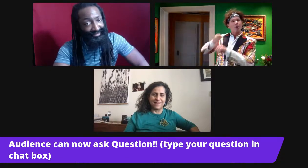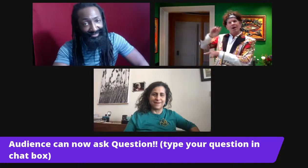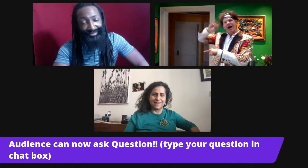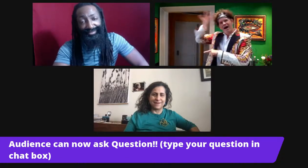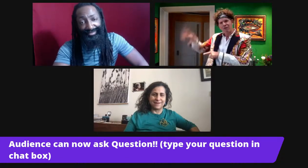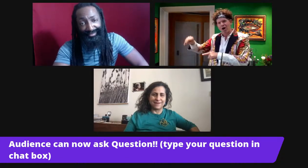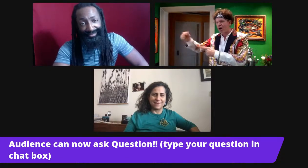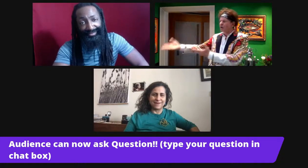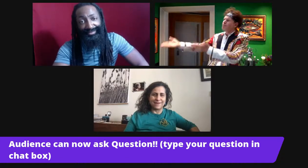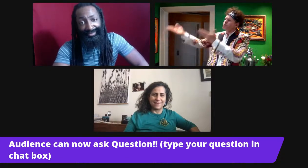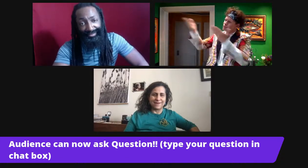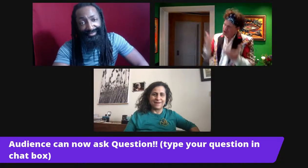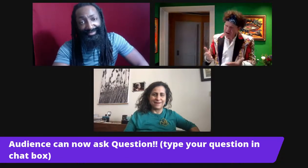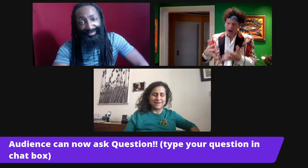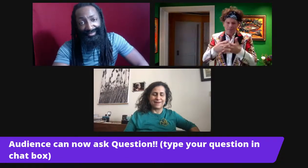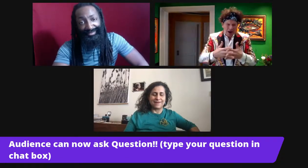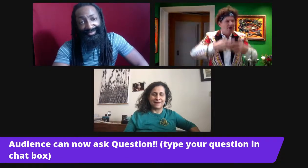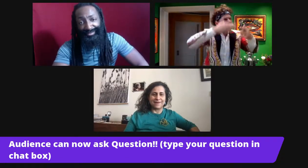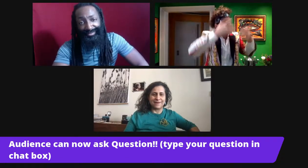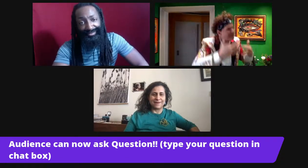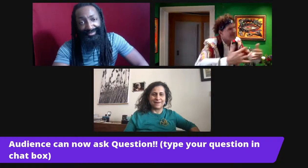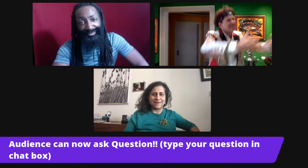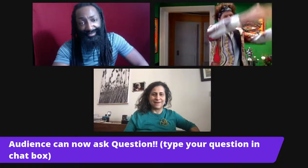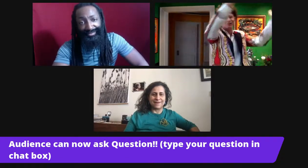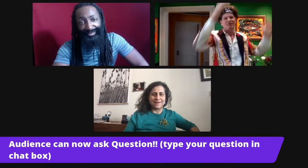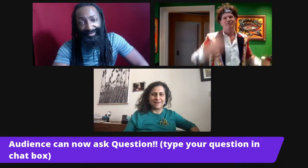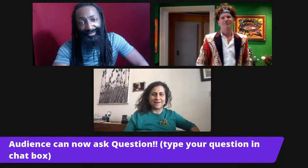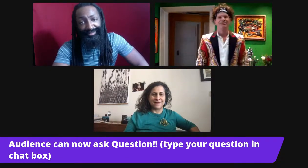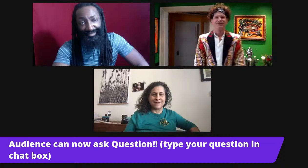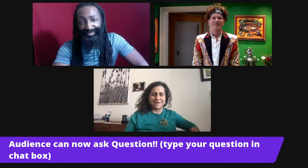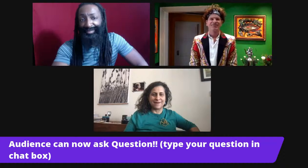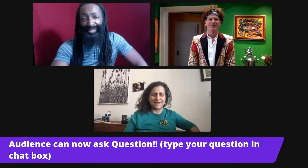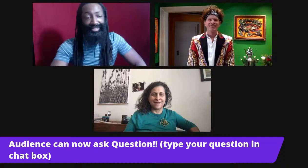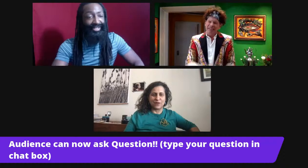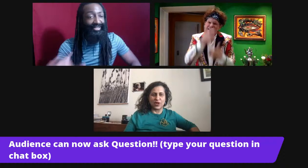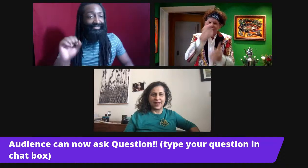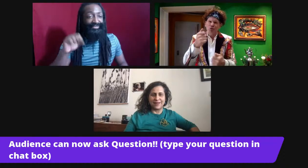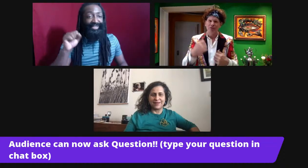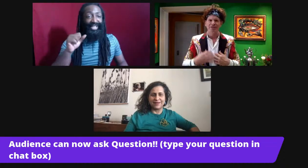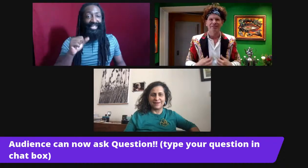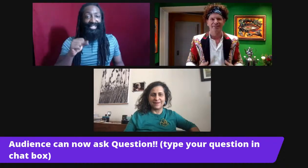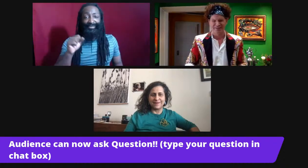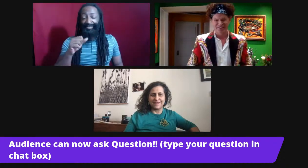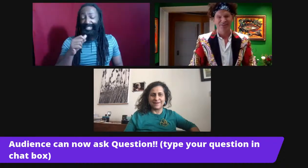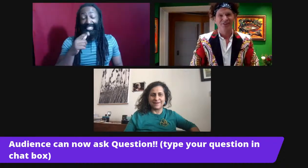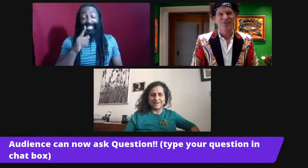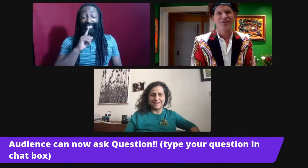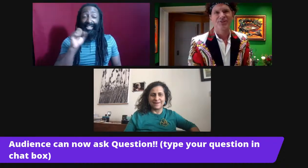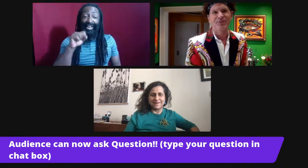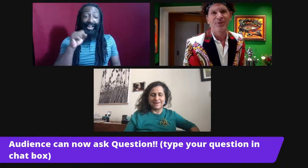Everything we see, all of this arts, everything is predicated on African people.